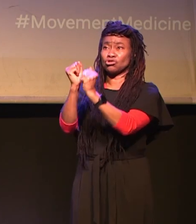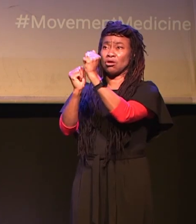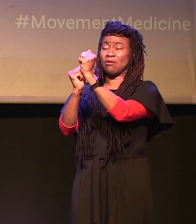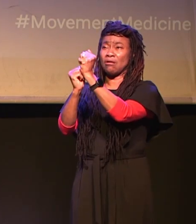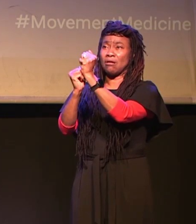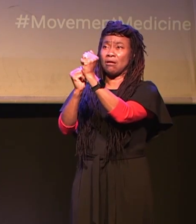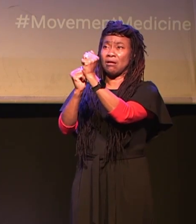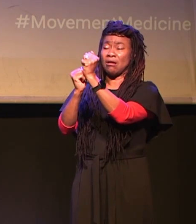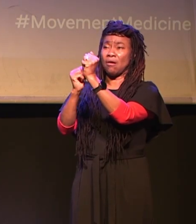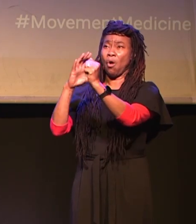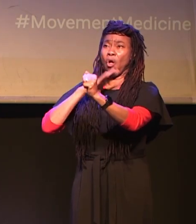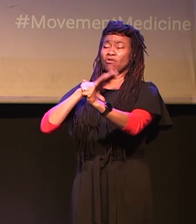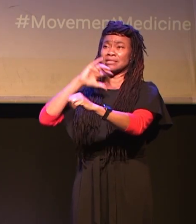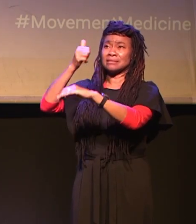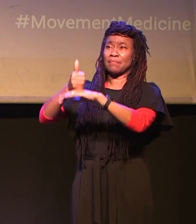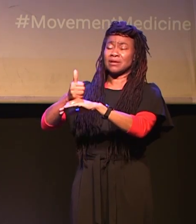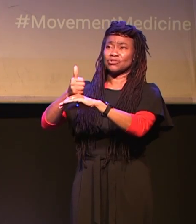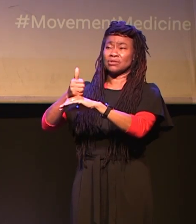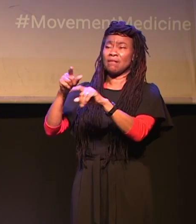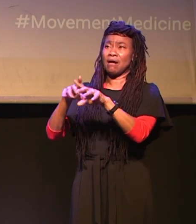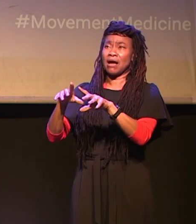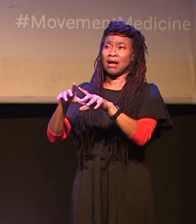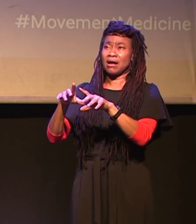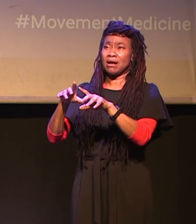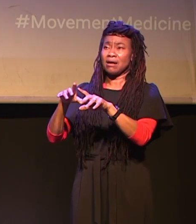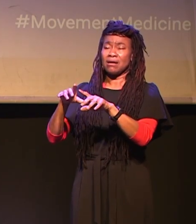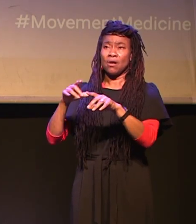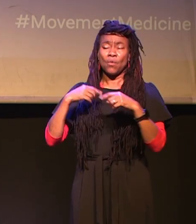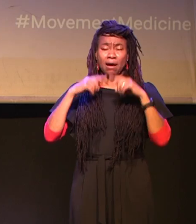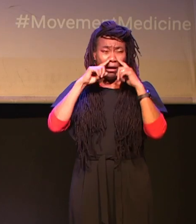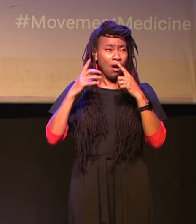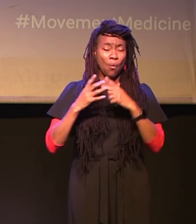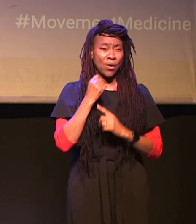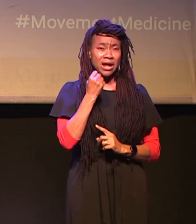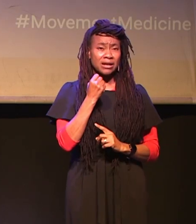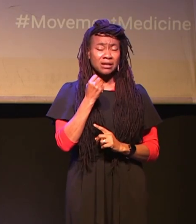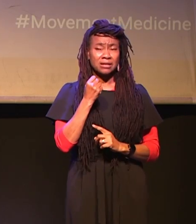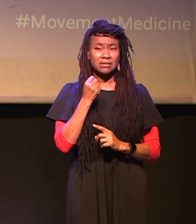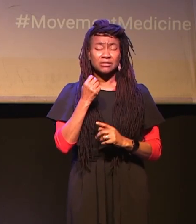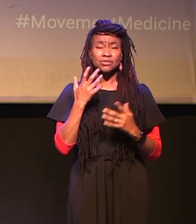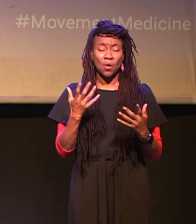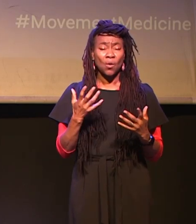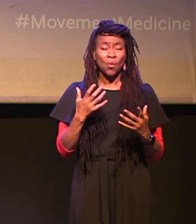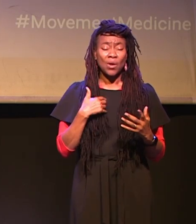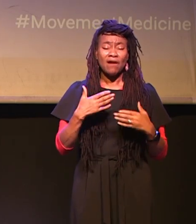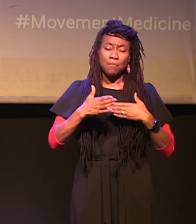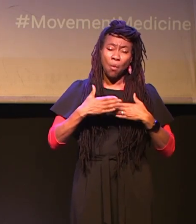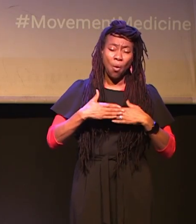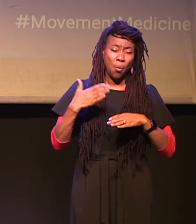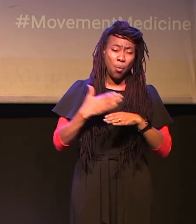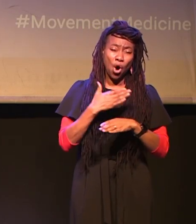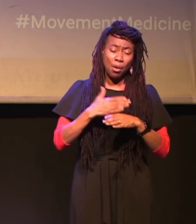win. And I think we're not often being honest about that, where our left has more work to do, and really